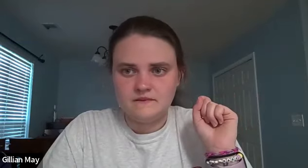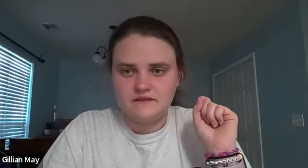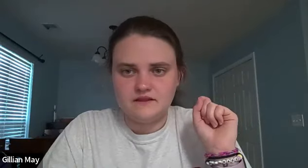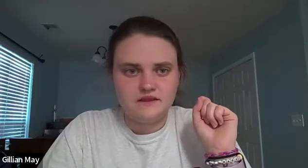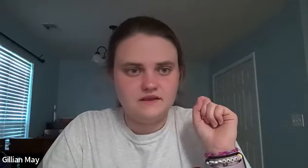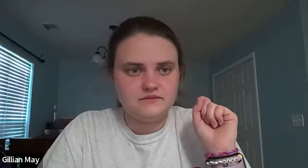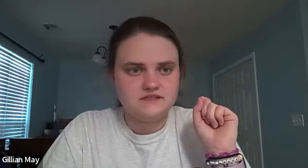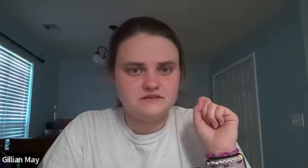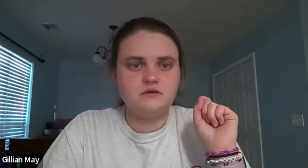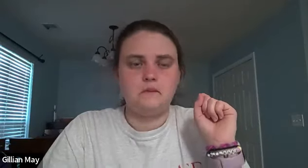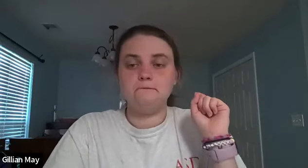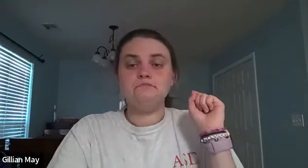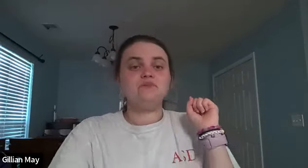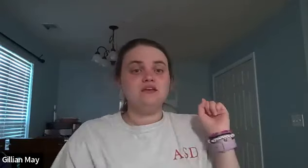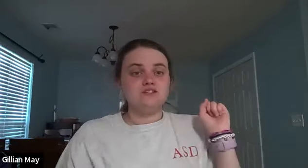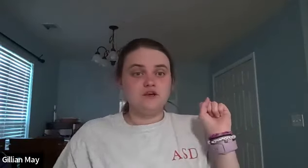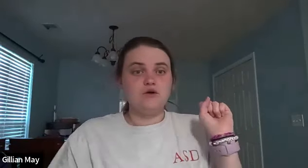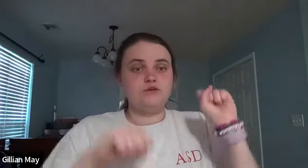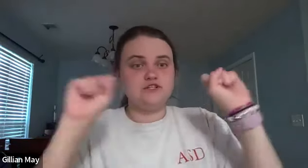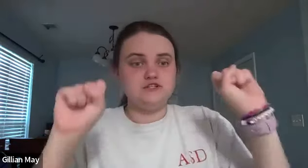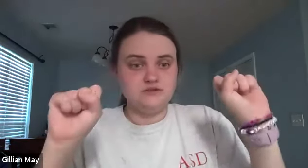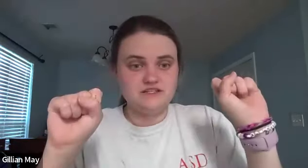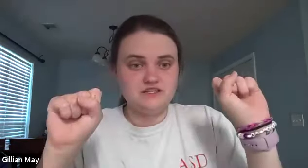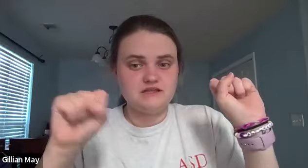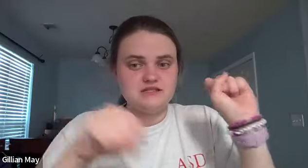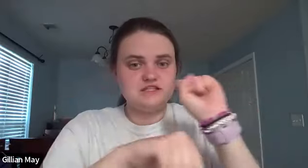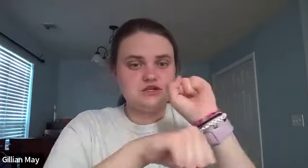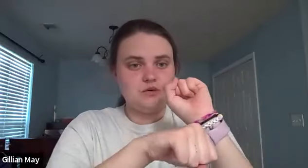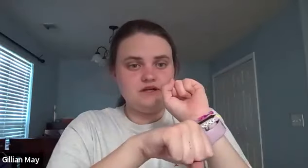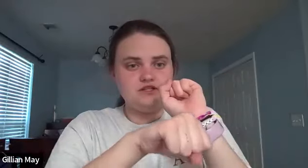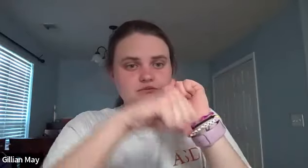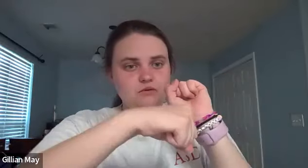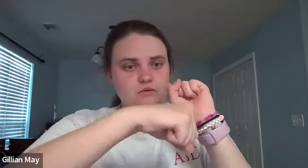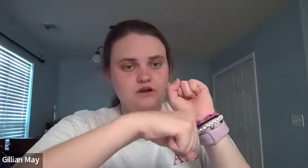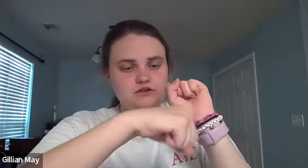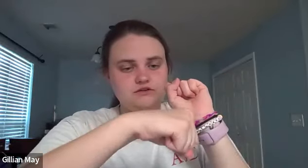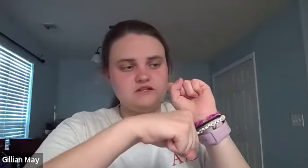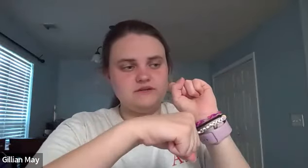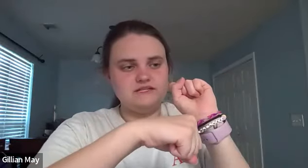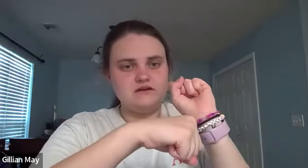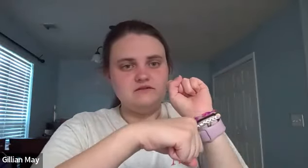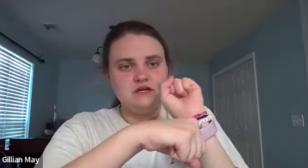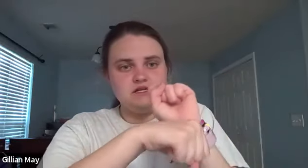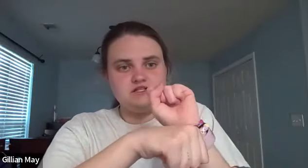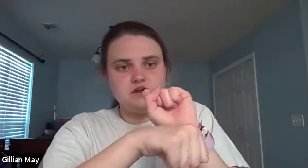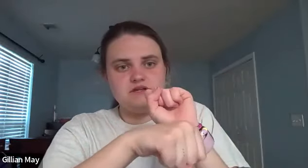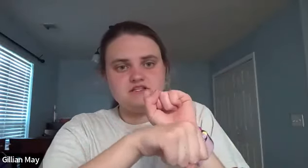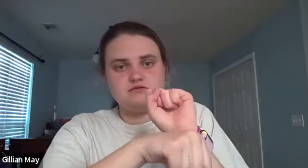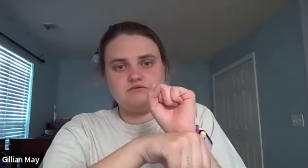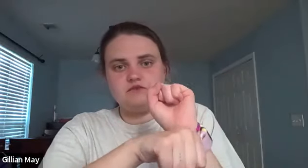And then let me see. Okay. So what you're going to do is with these two S's, you're going to put your non-dominant down. Dominant's going to rest